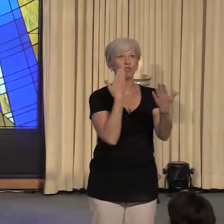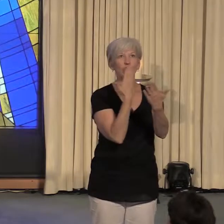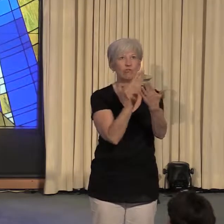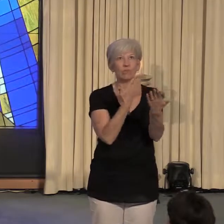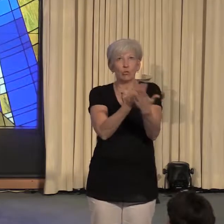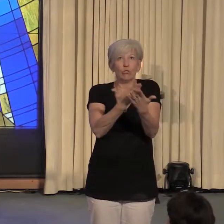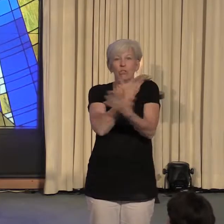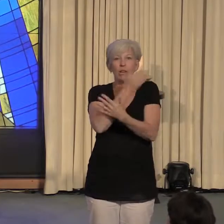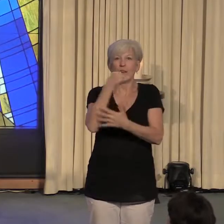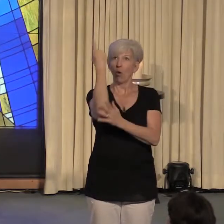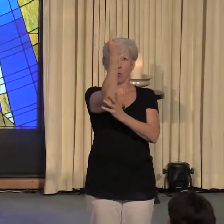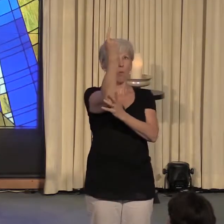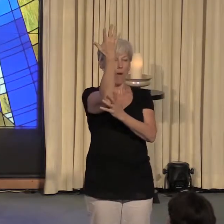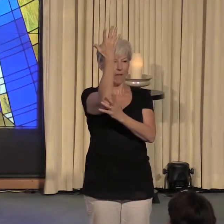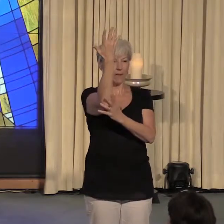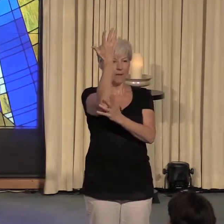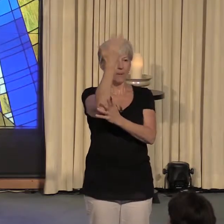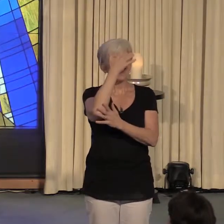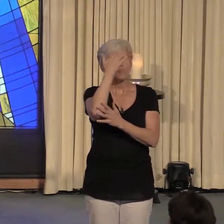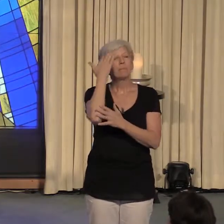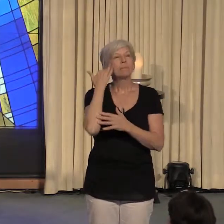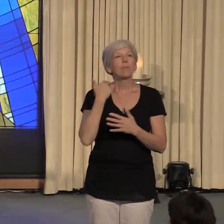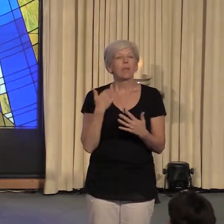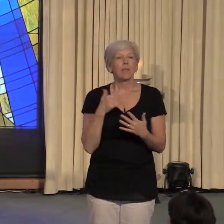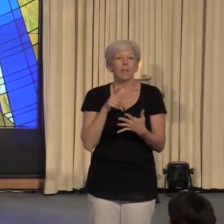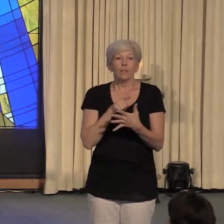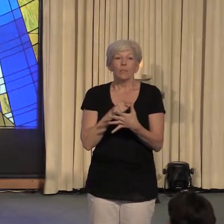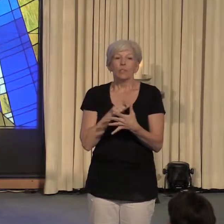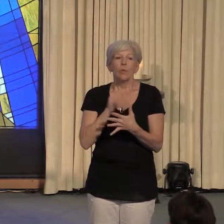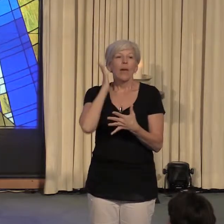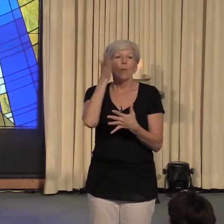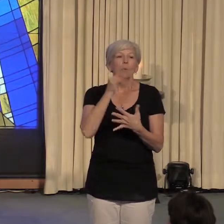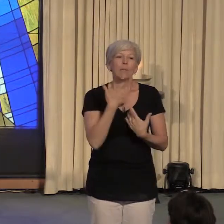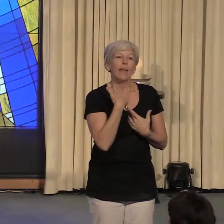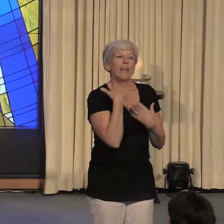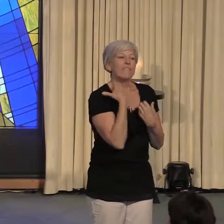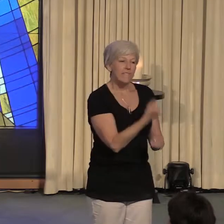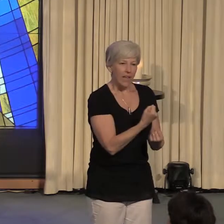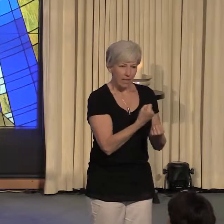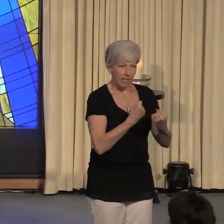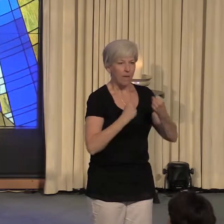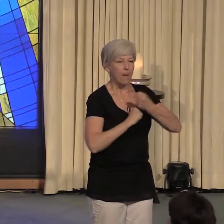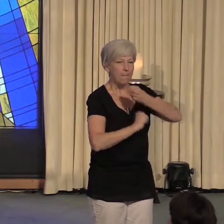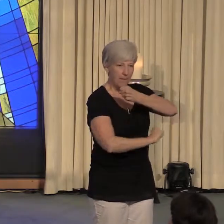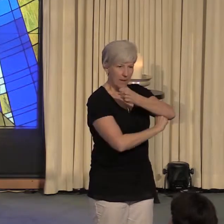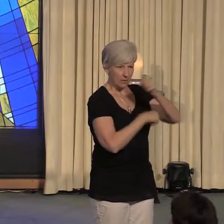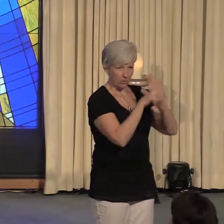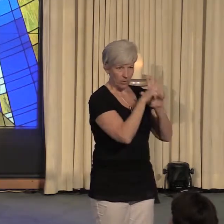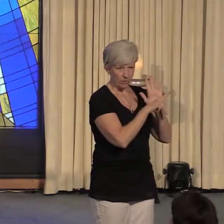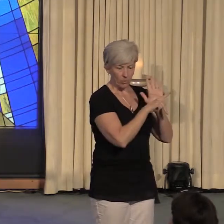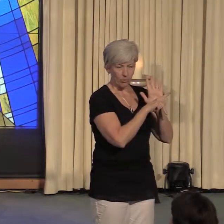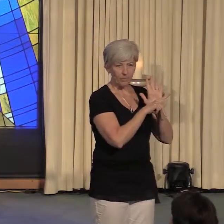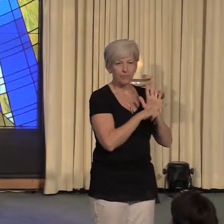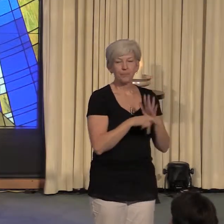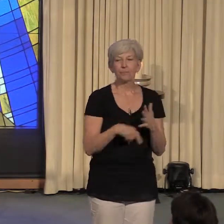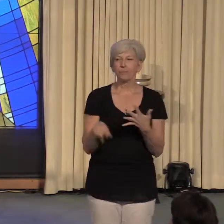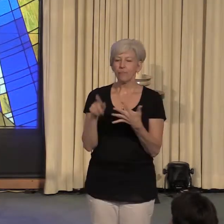one, right? So that would be a faith-based principle. Then there